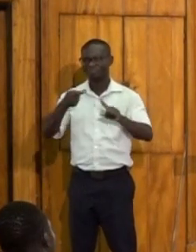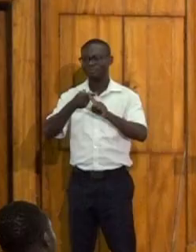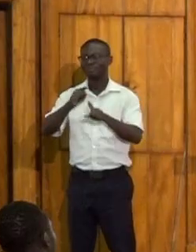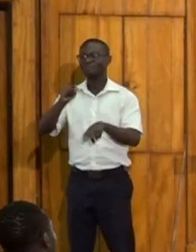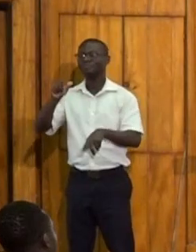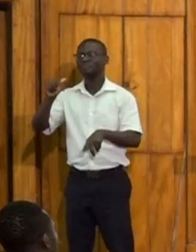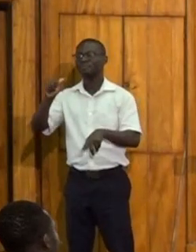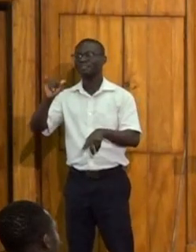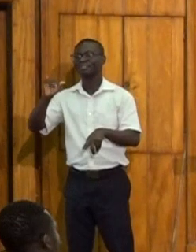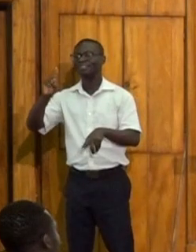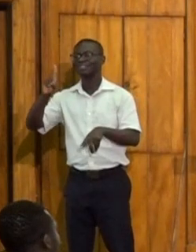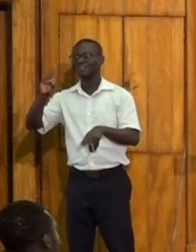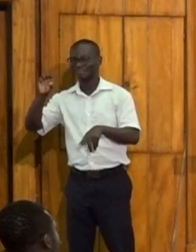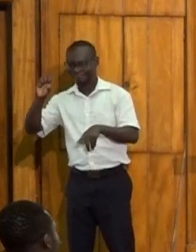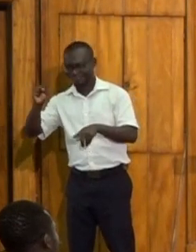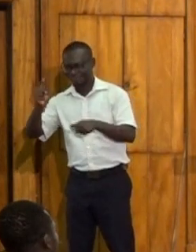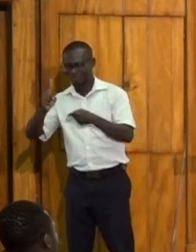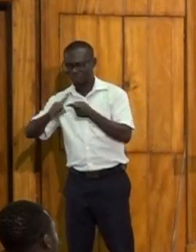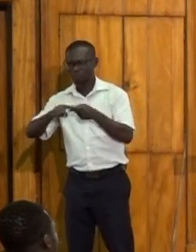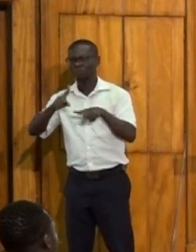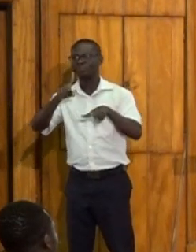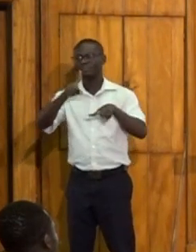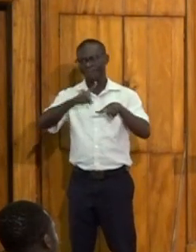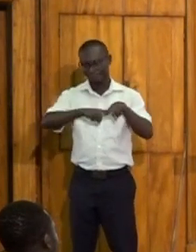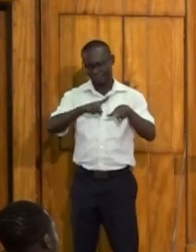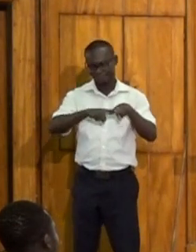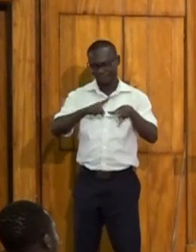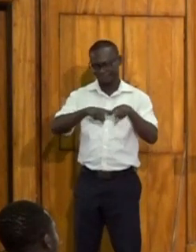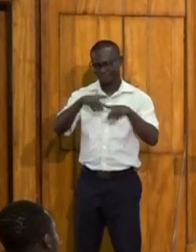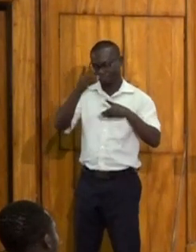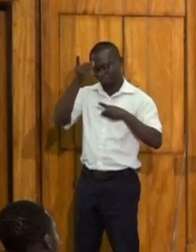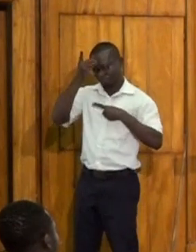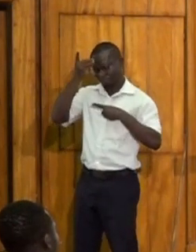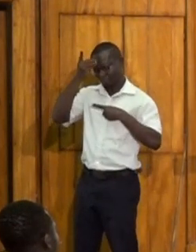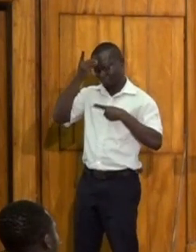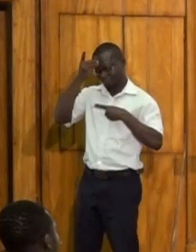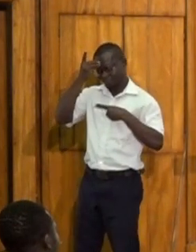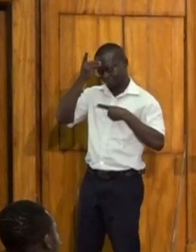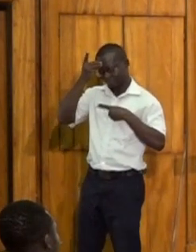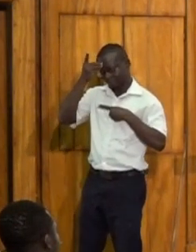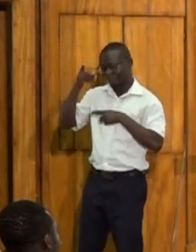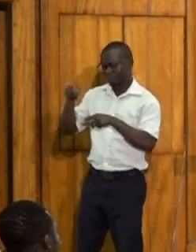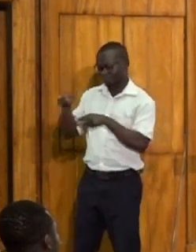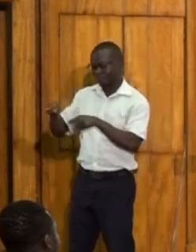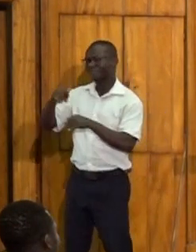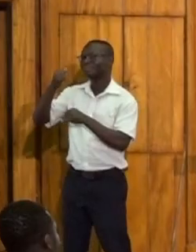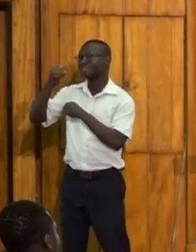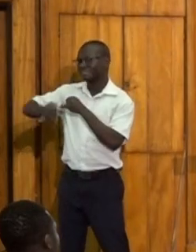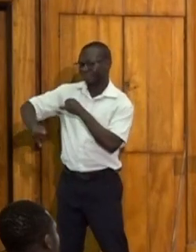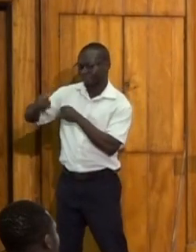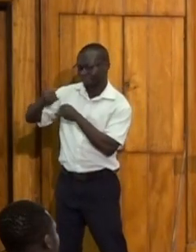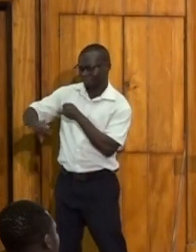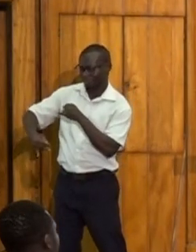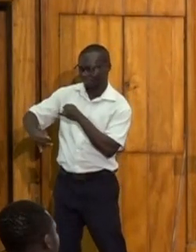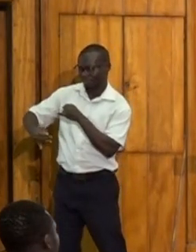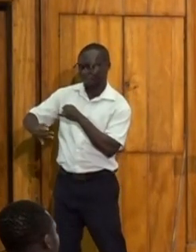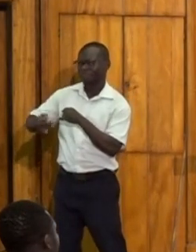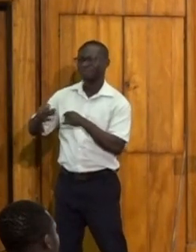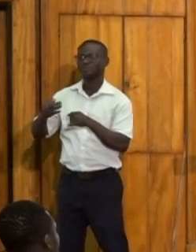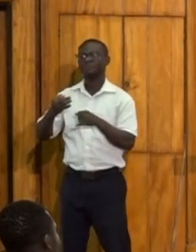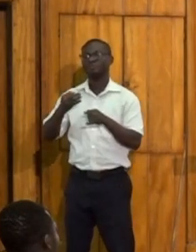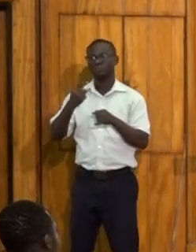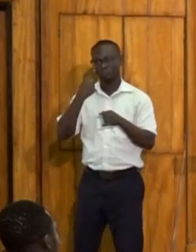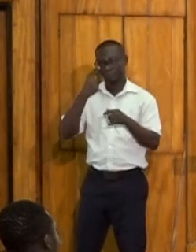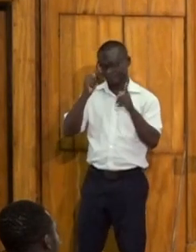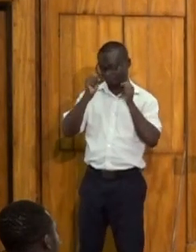to advanced HIV disease, mainly because AIDS was just associated with death. It was just a final. And so if you look at it